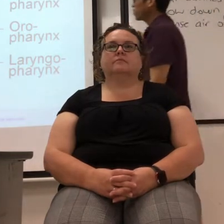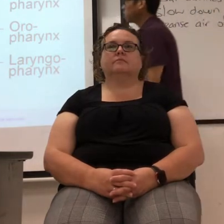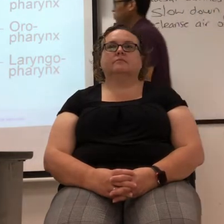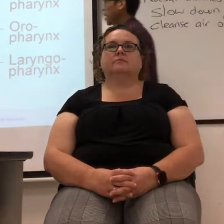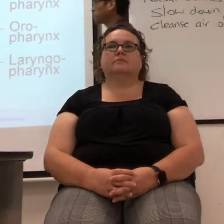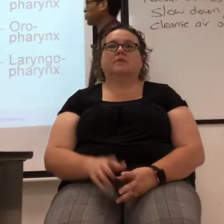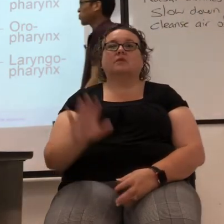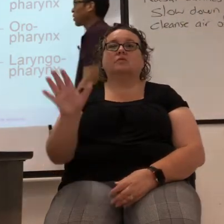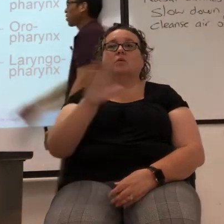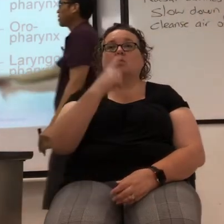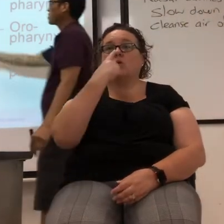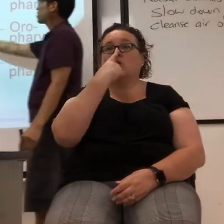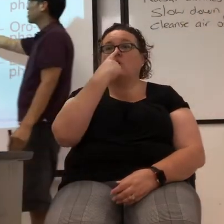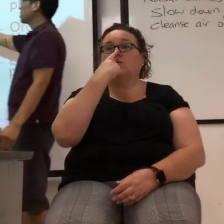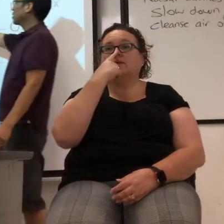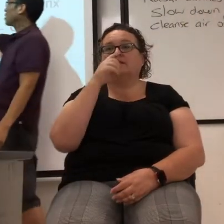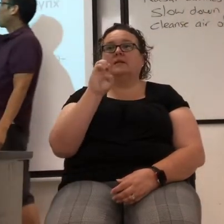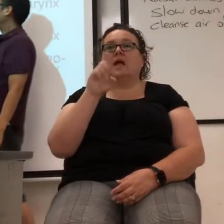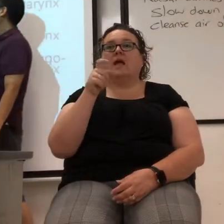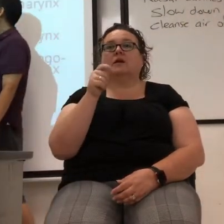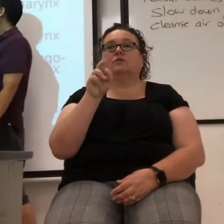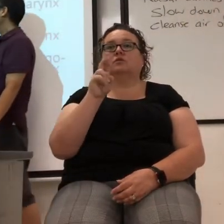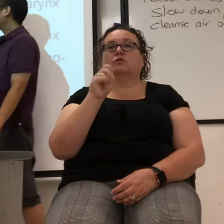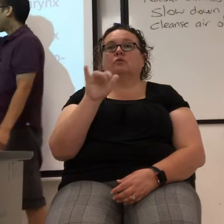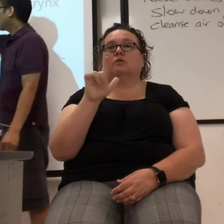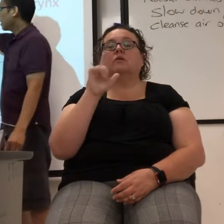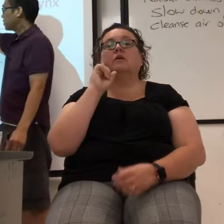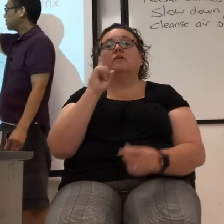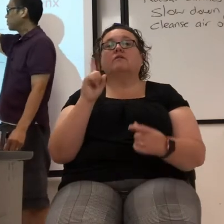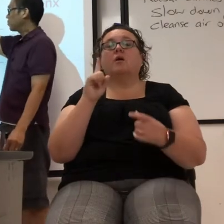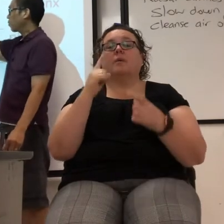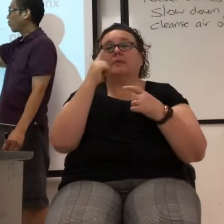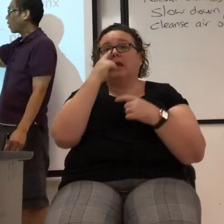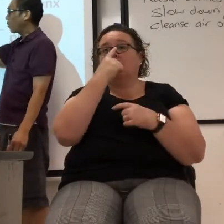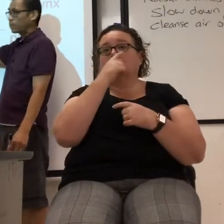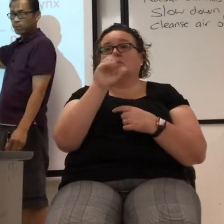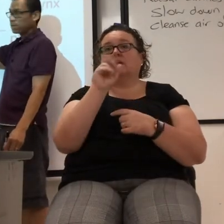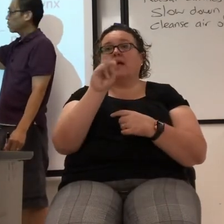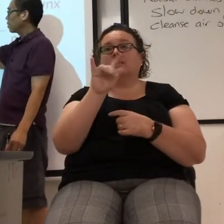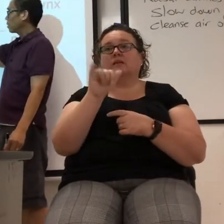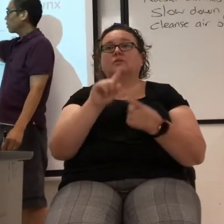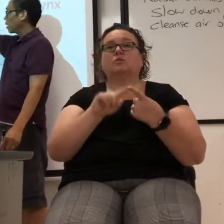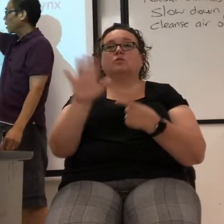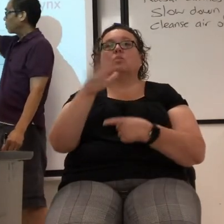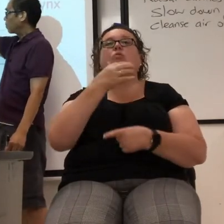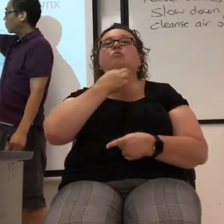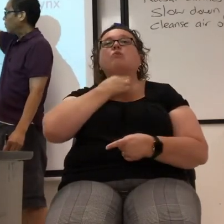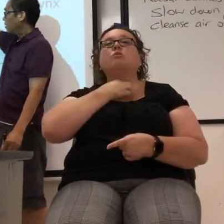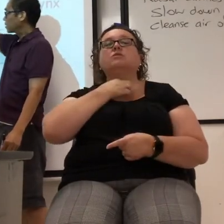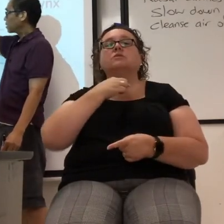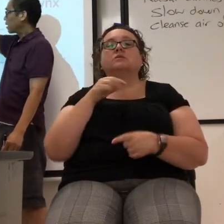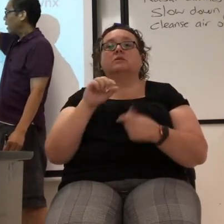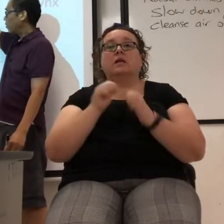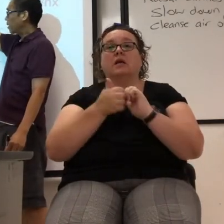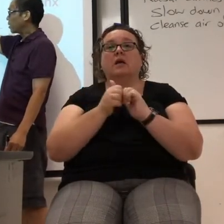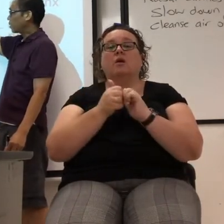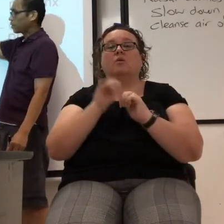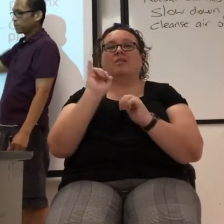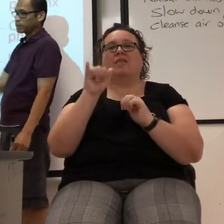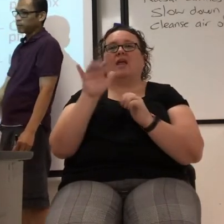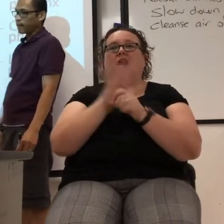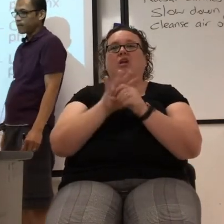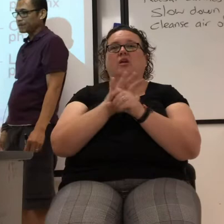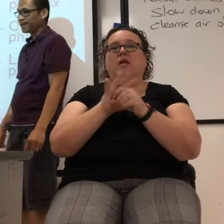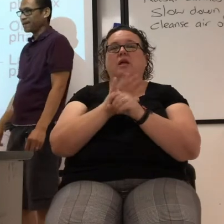So your nose is your external nares. To go from nasal cavities to the throat, this area